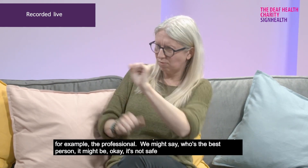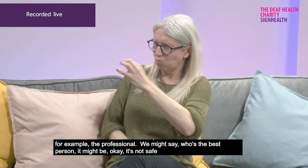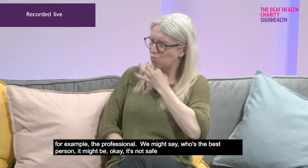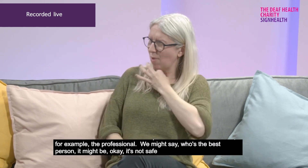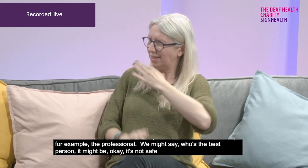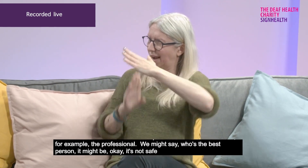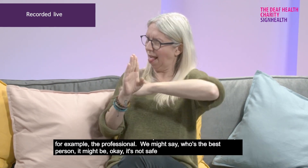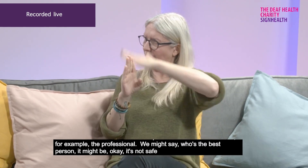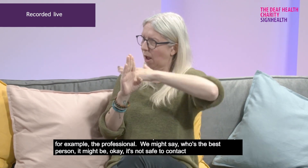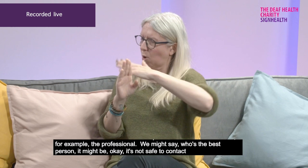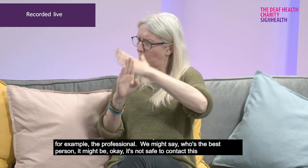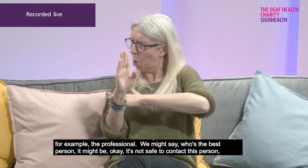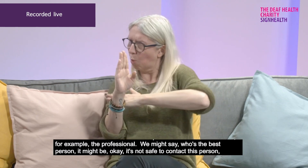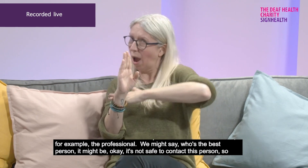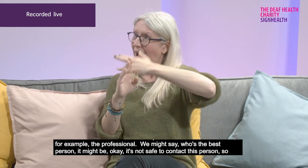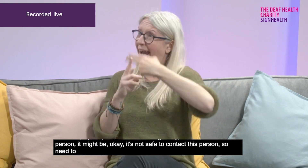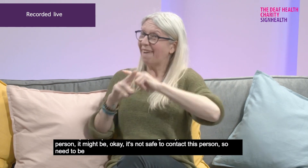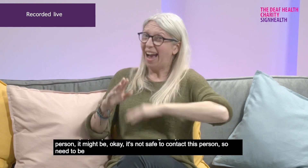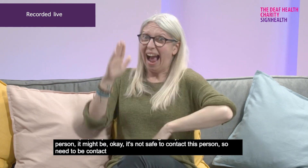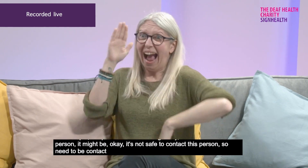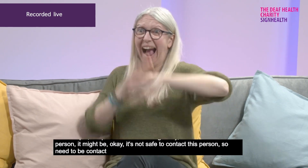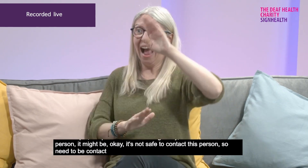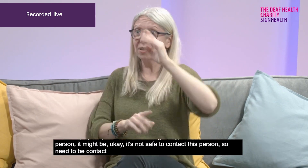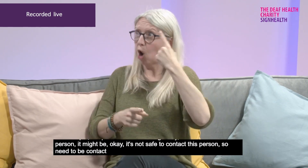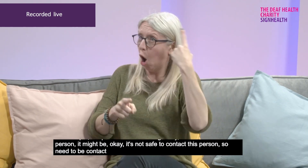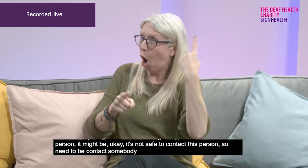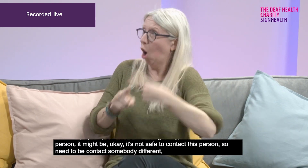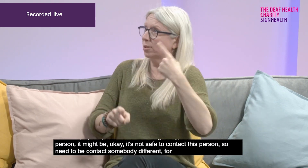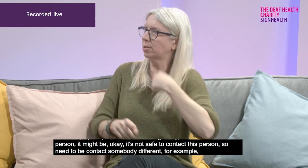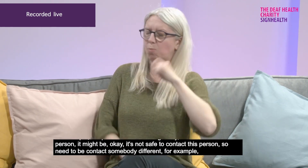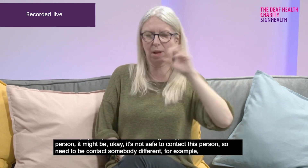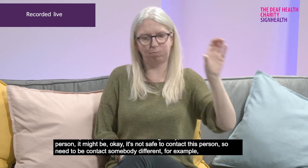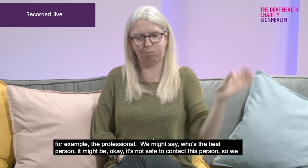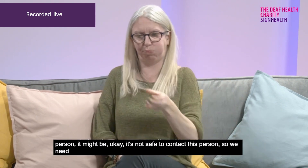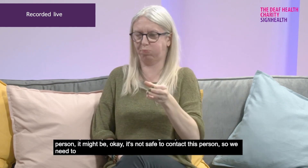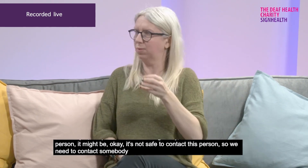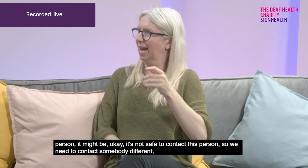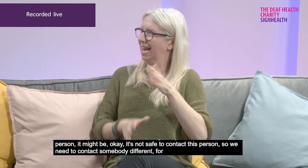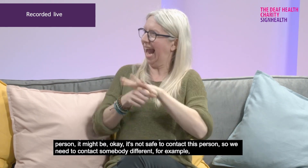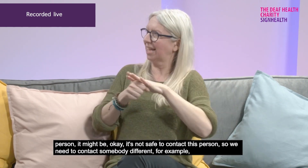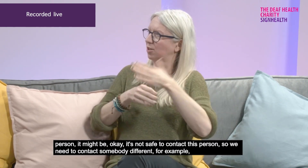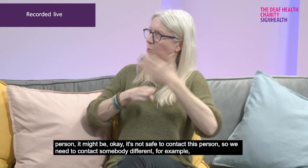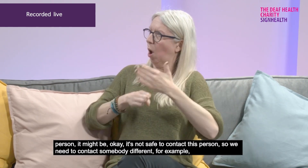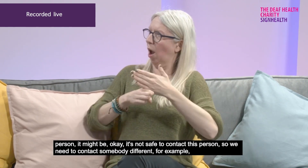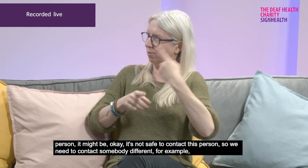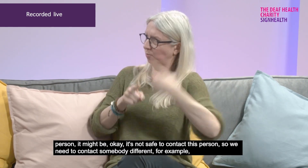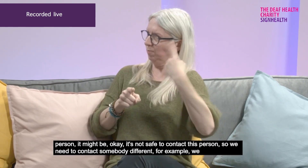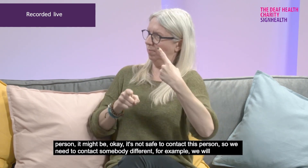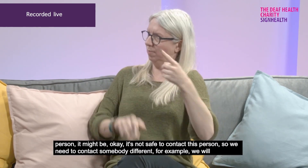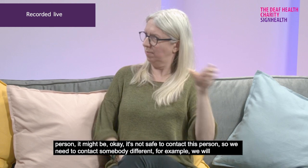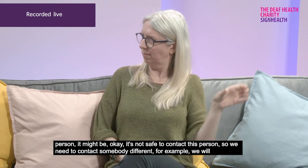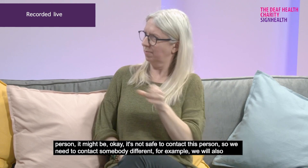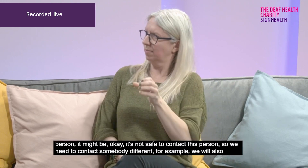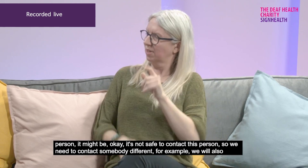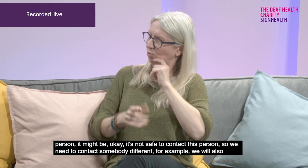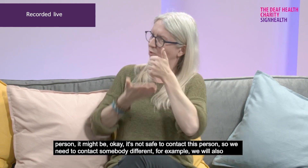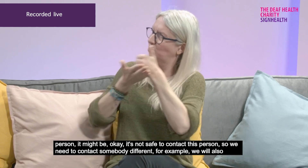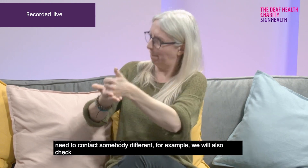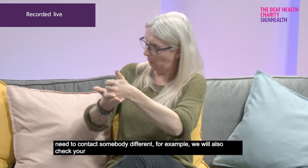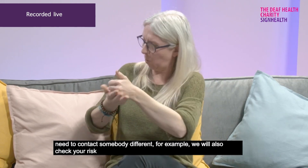safe to contact this person, so we need to contact somebody different, for example. We will also check your risk level to see if it's a